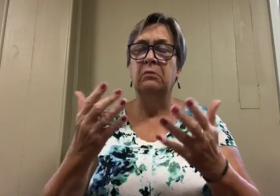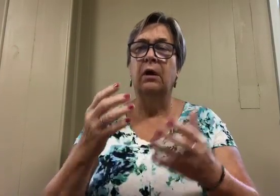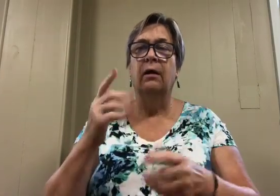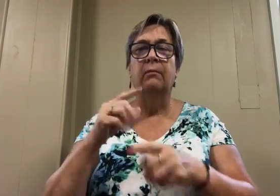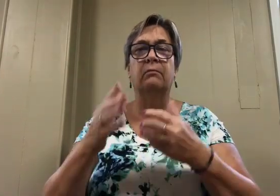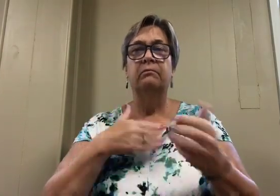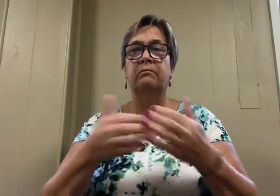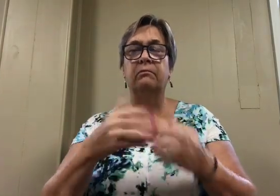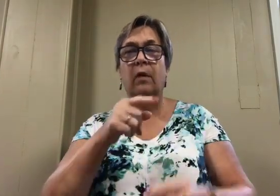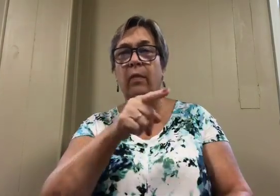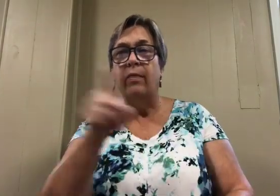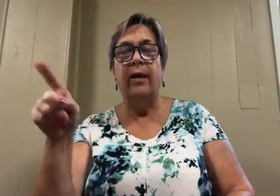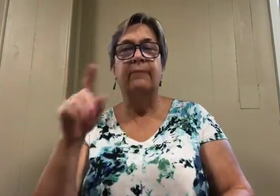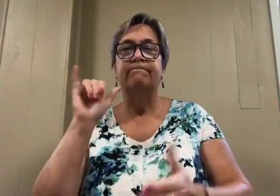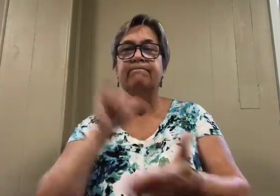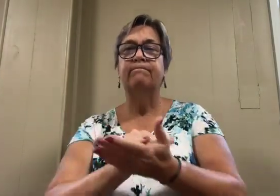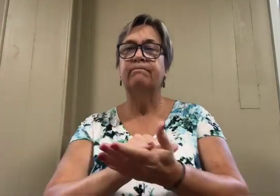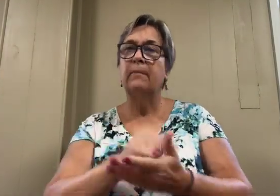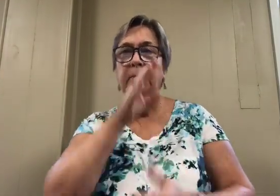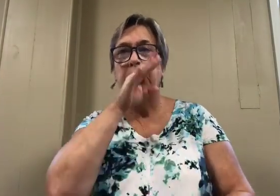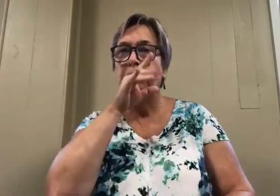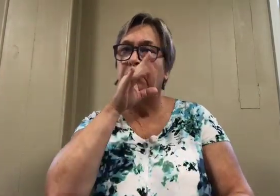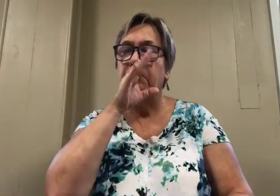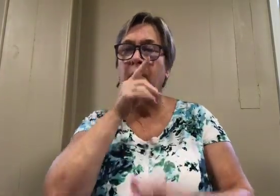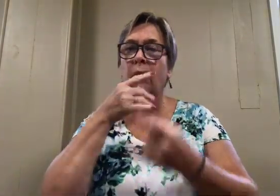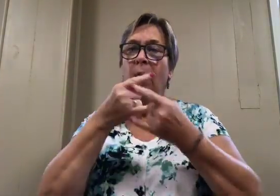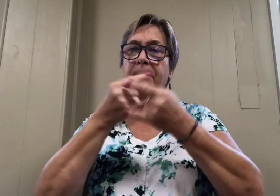masks, our ability to communicate was really limited.